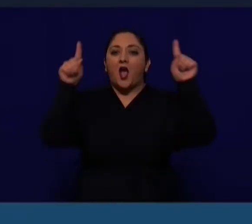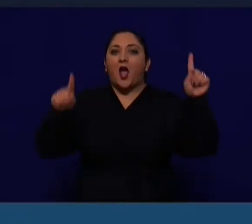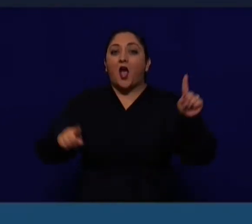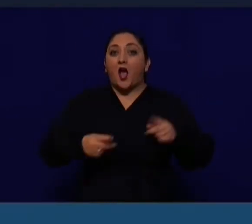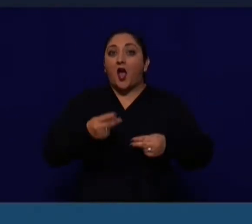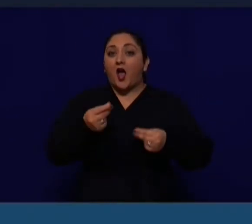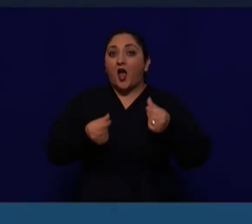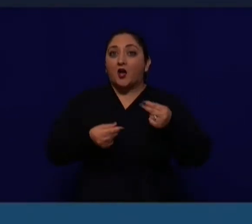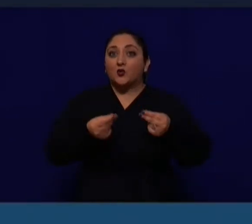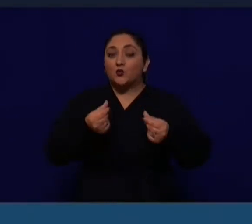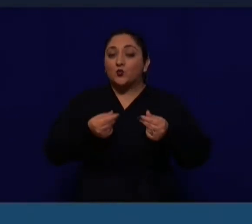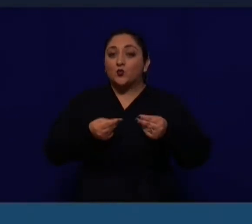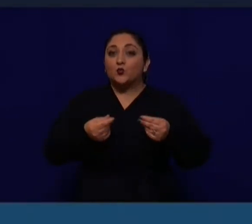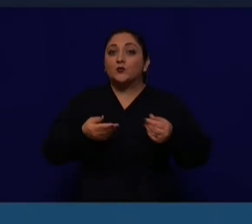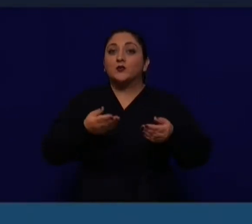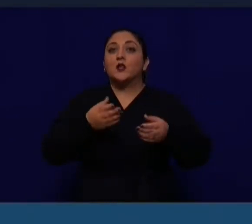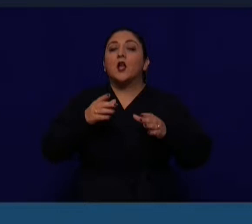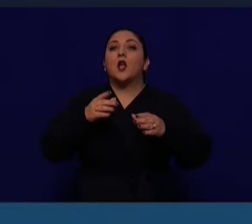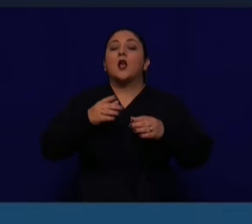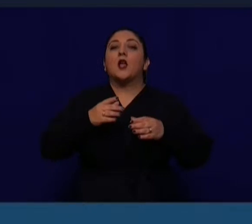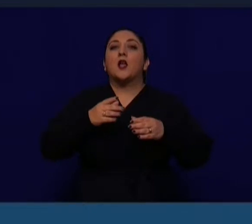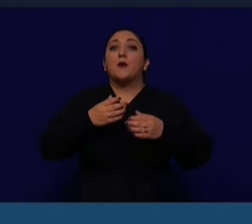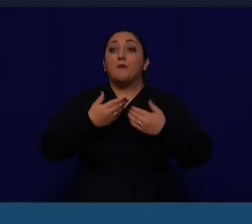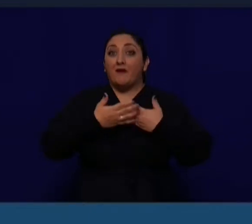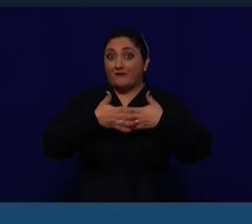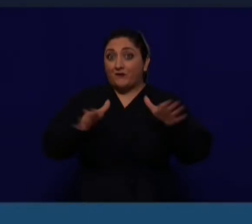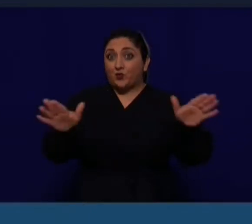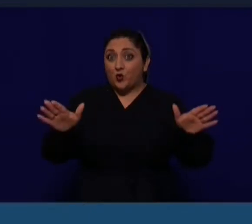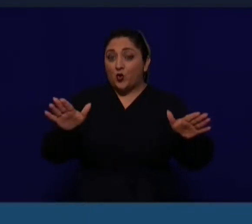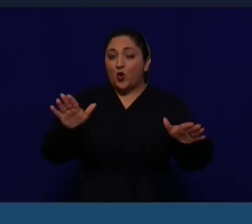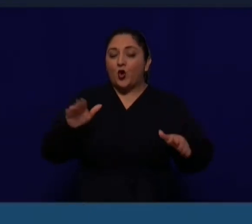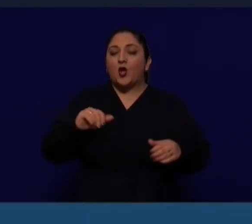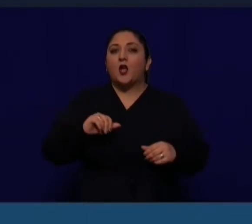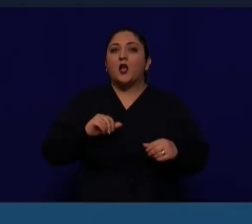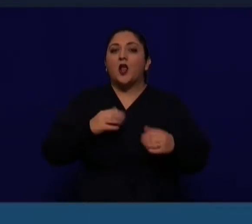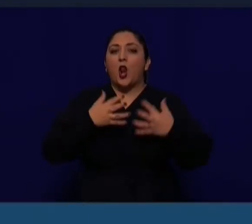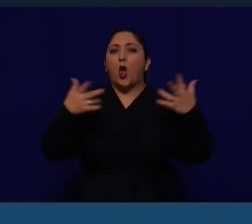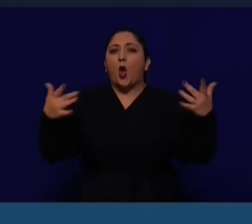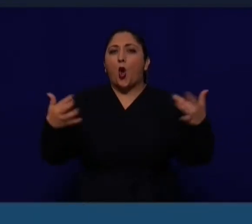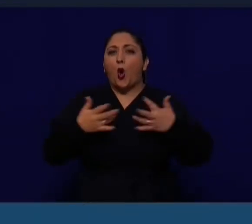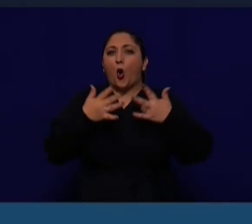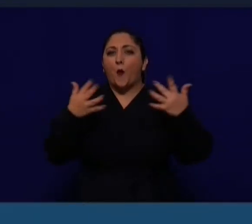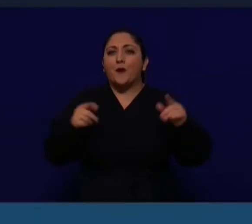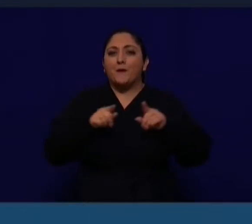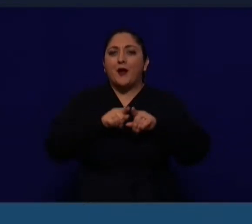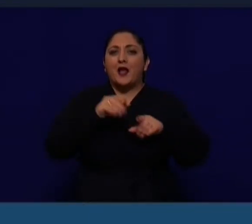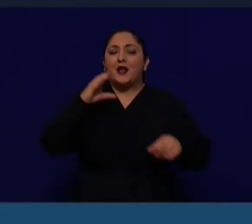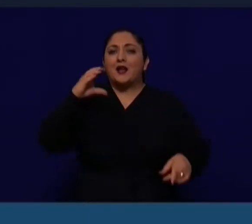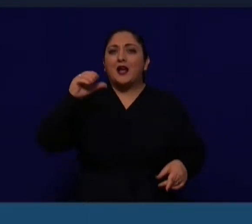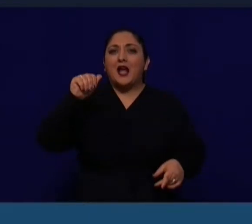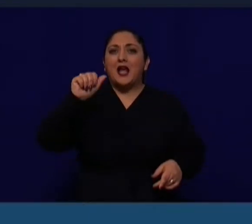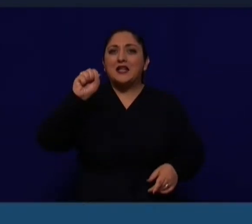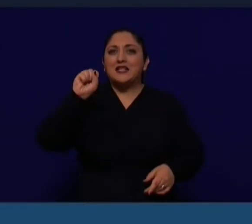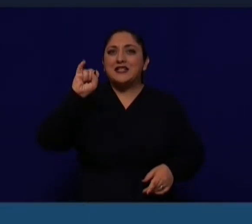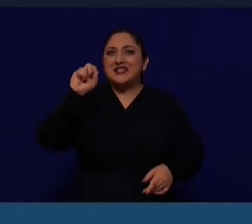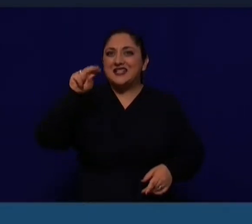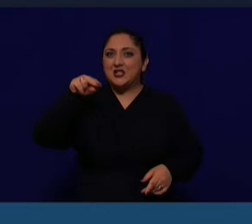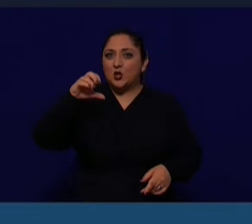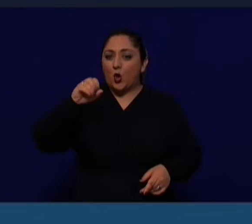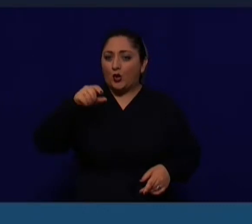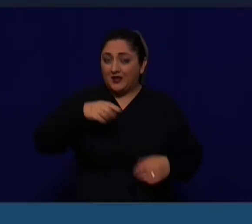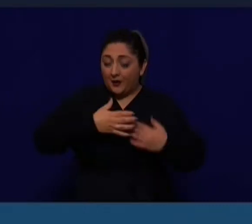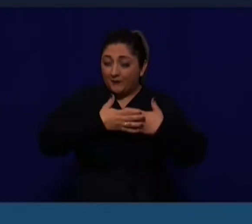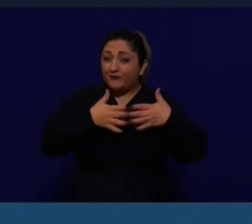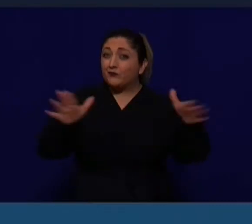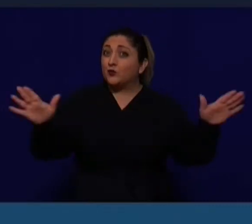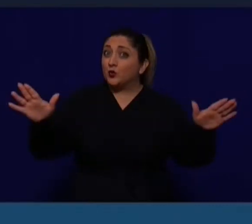li pereżempju bħal kazinos jibqgħu miftuħin 24 siegħa kuljum u jirriżultaw wkoll fejn hemm ħwienet tal-lob f'ċertu ħinijiet